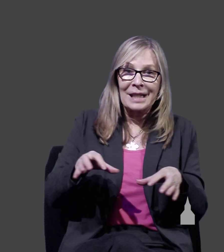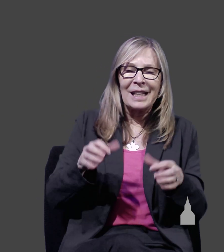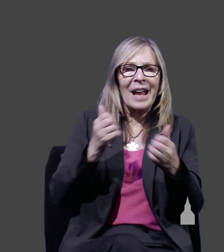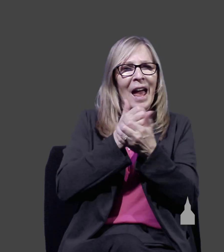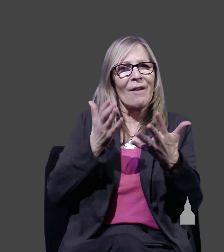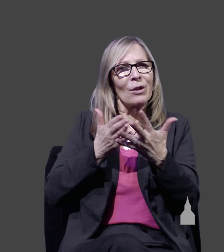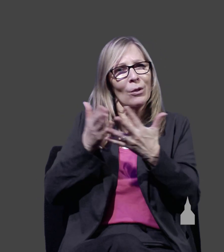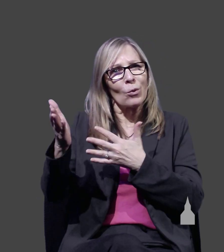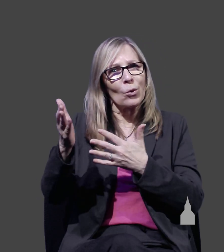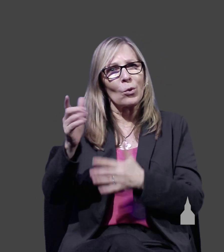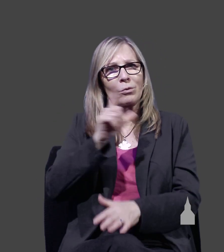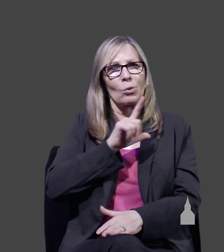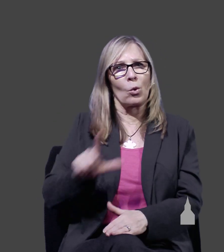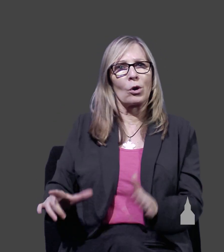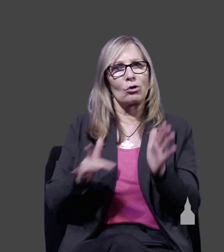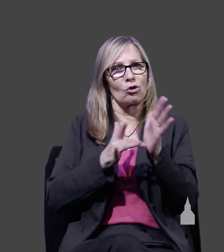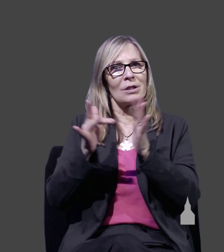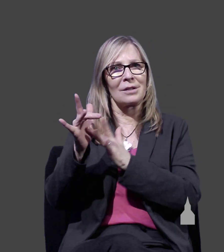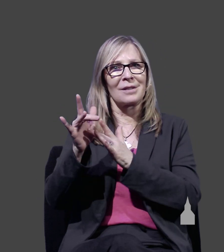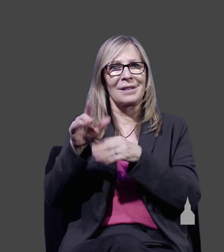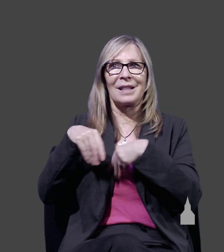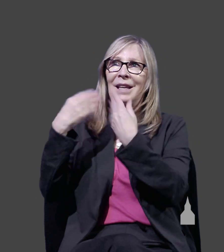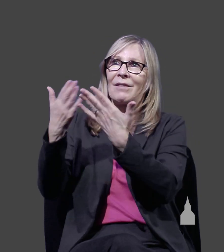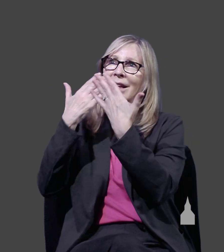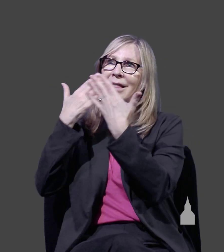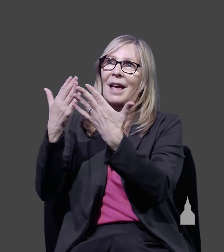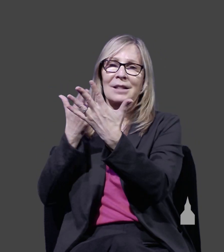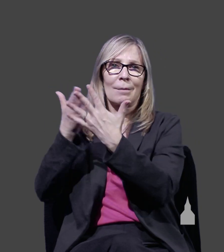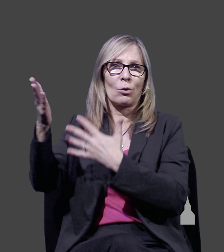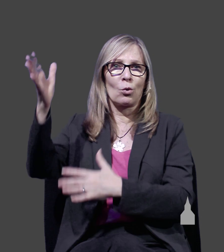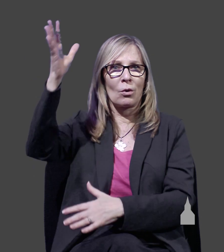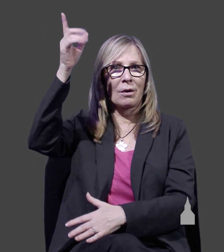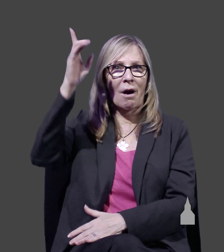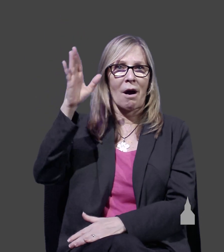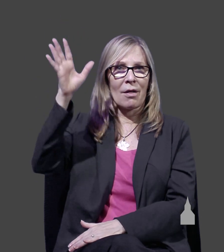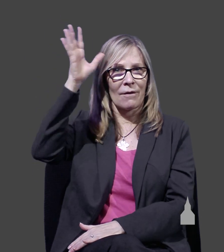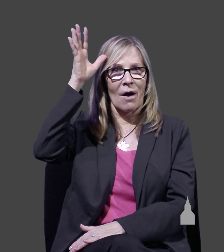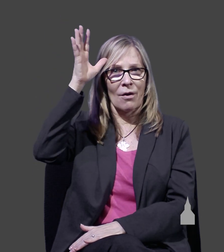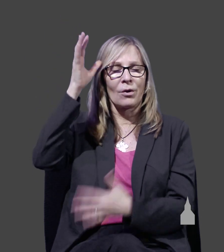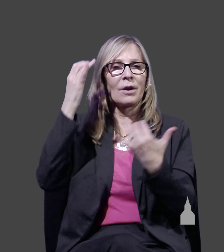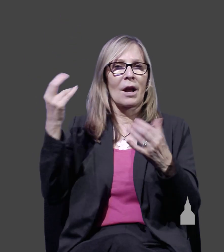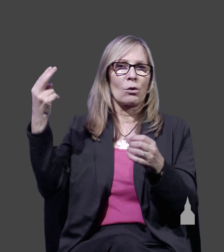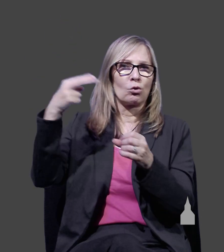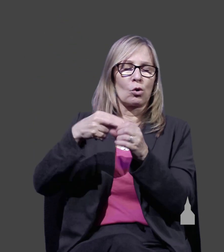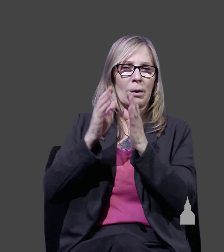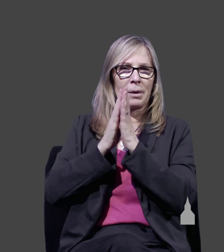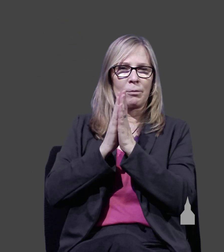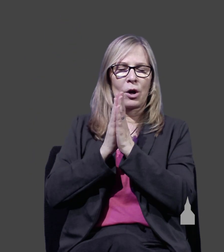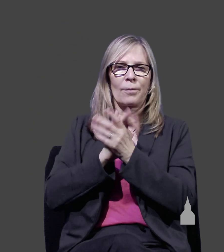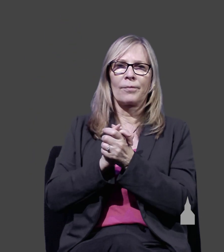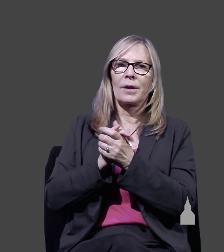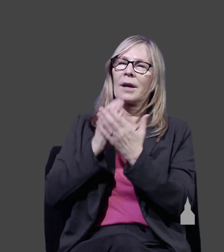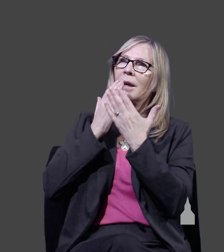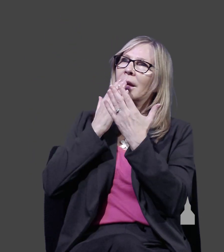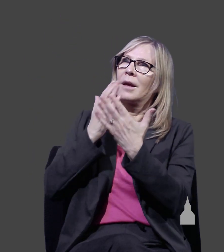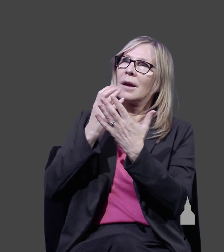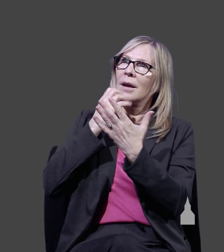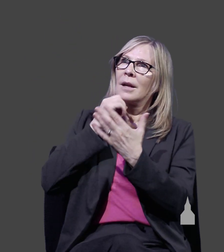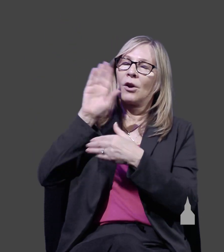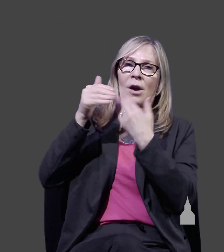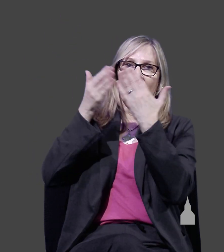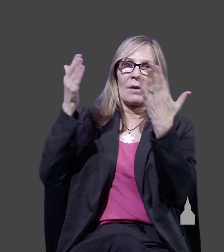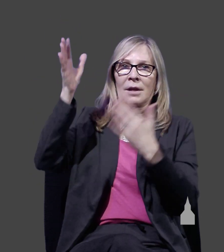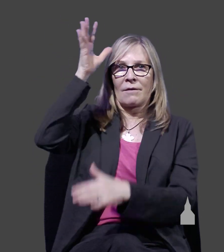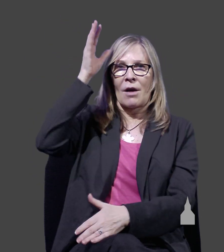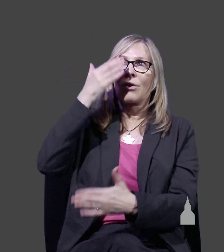through him to God the Father. Please join me in prayer. Dear Heavenly Father, we thank you so much for your word.